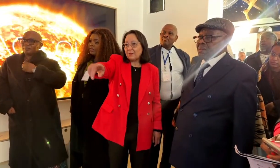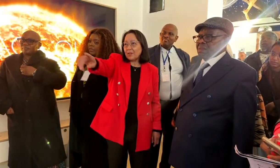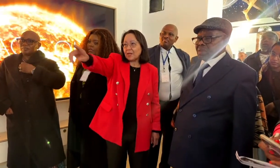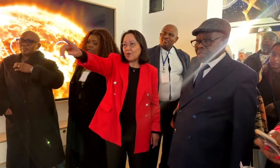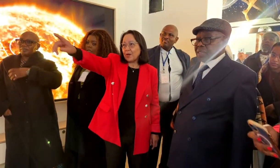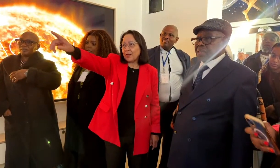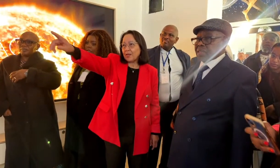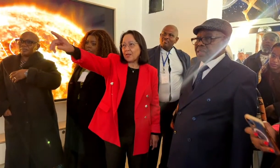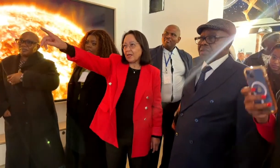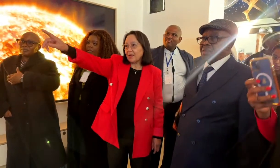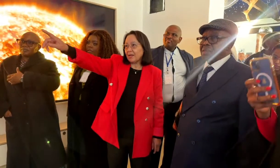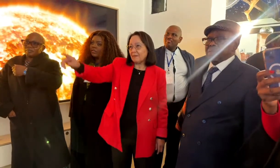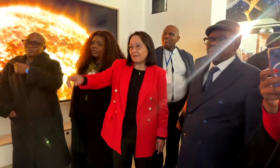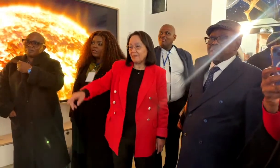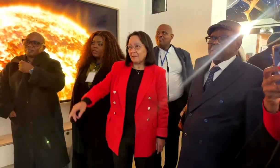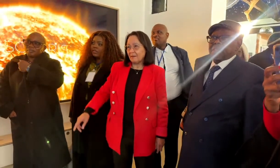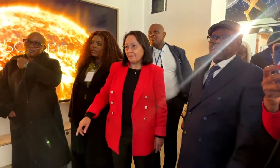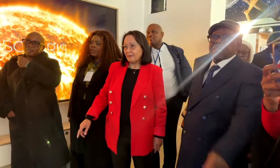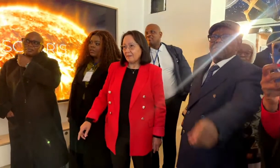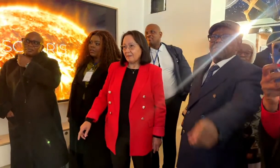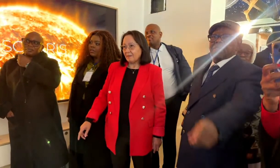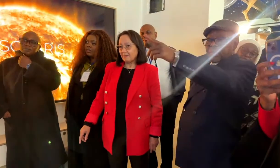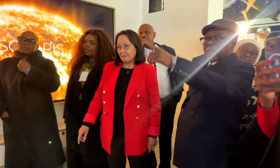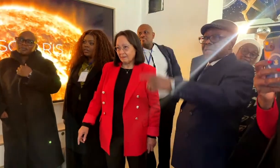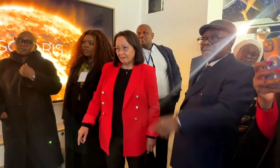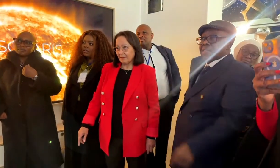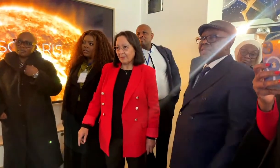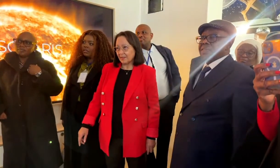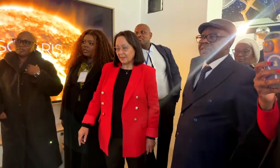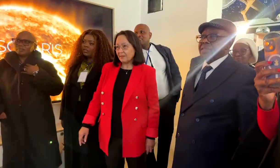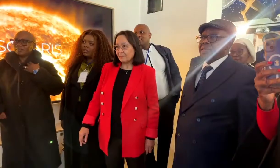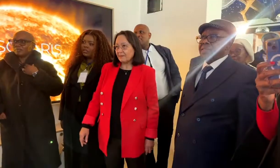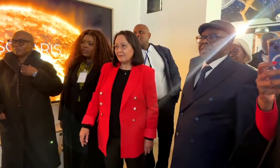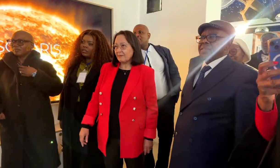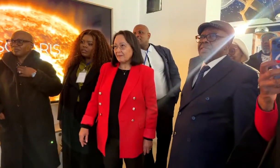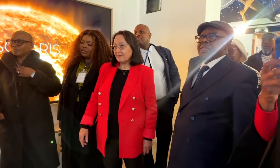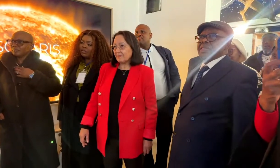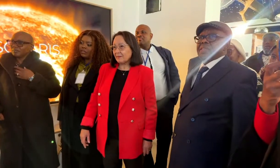Is that the Milky Way? There's the Milky Way, yes.